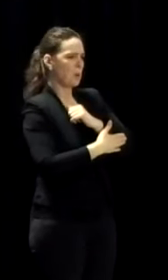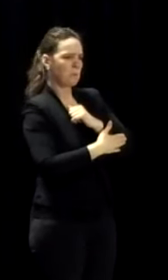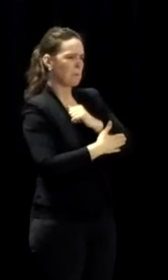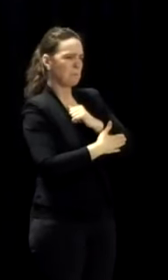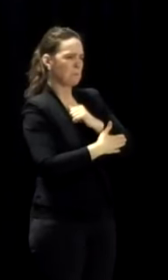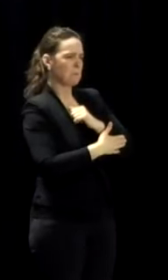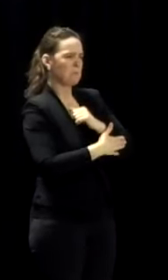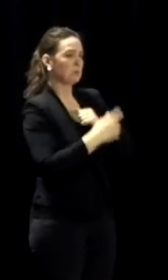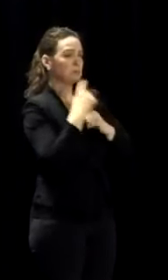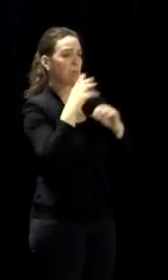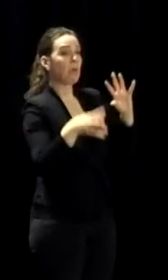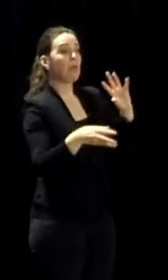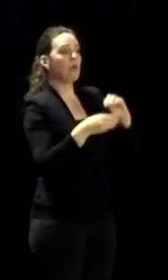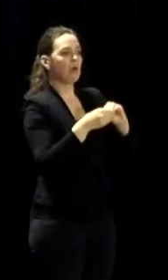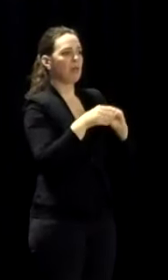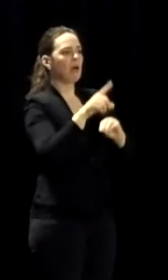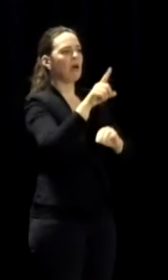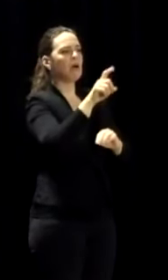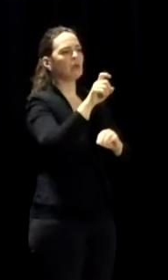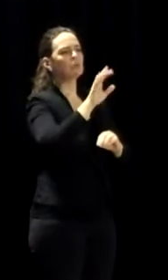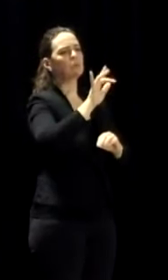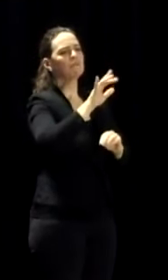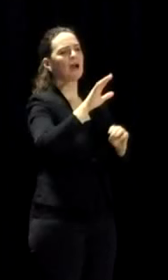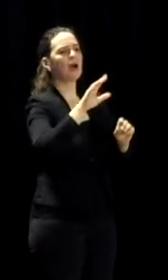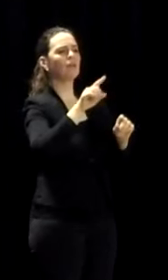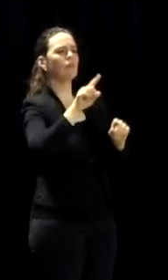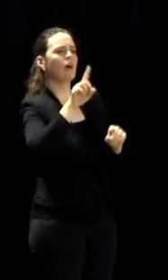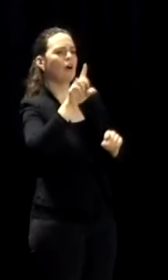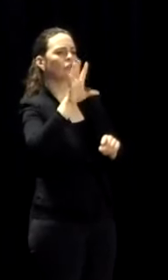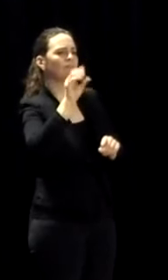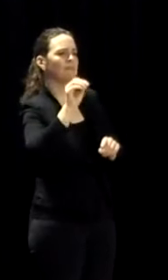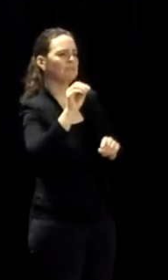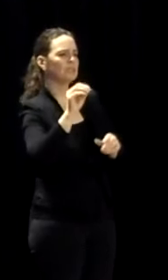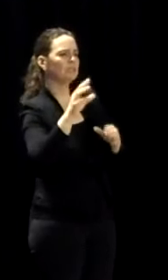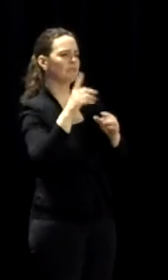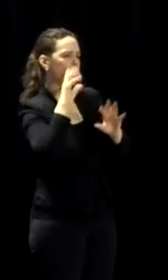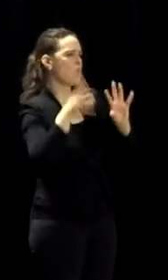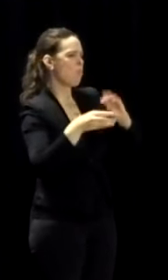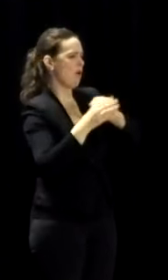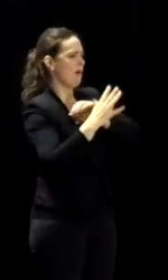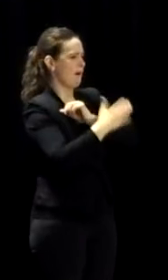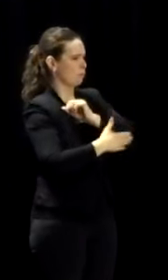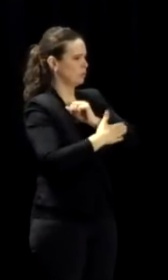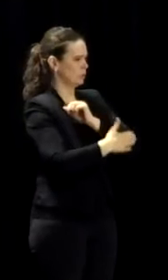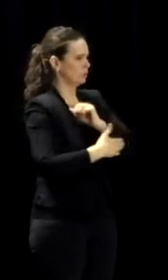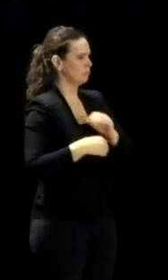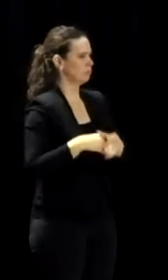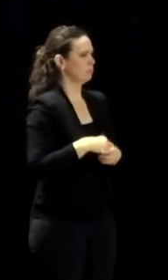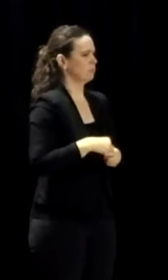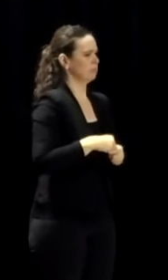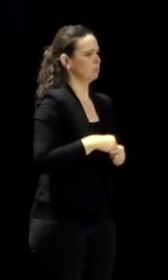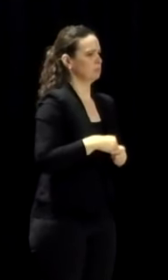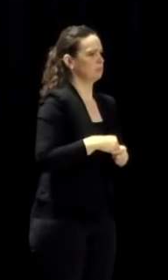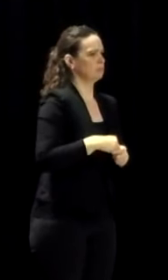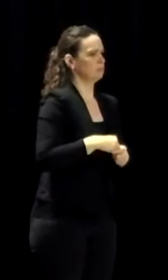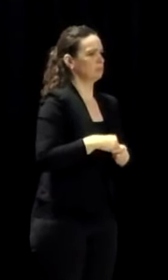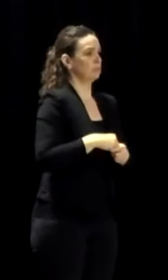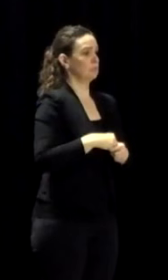add in hospitals numbers to that yesterday. So we think we're between 300 and 400 tests for Onondaga